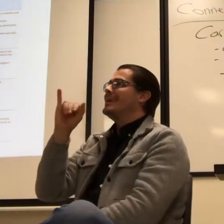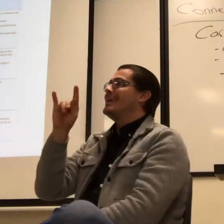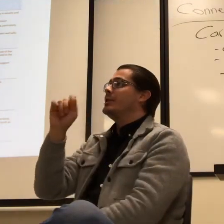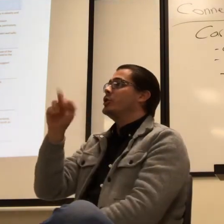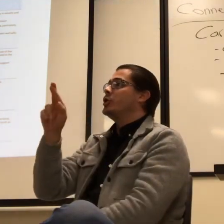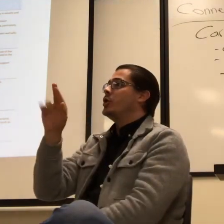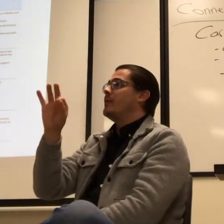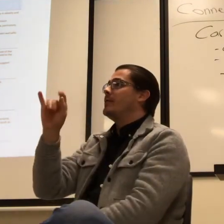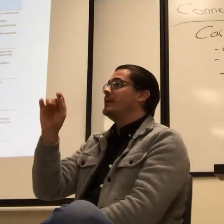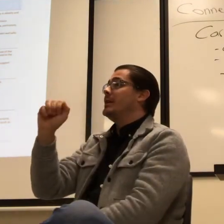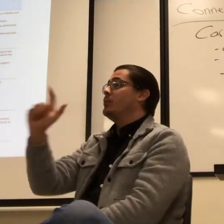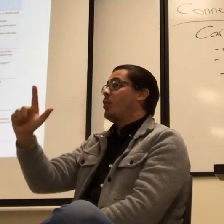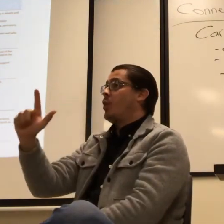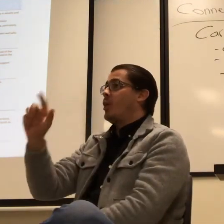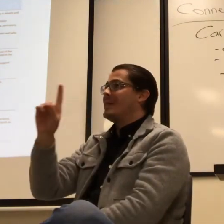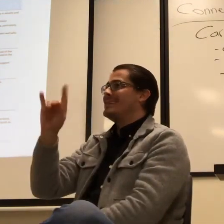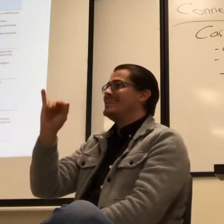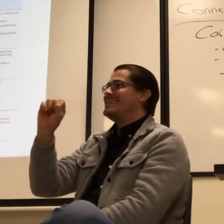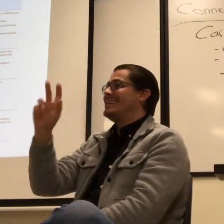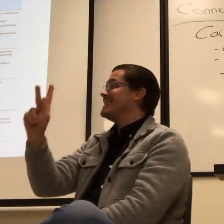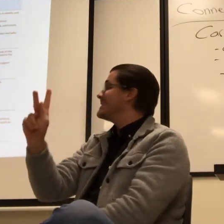disc.